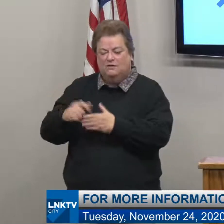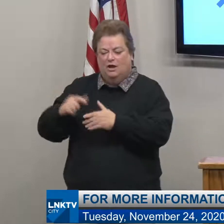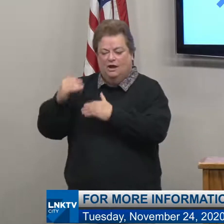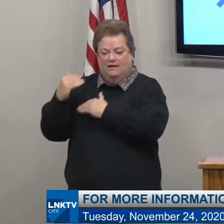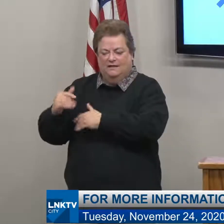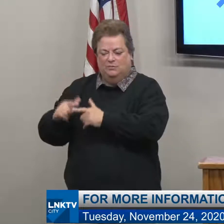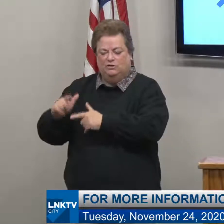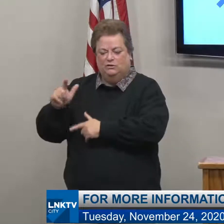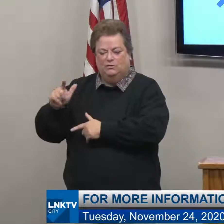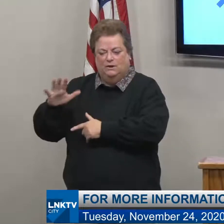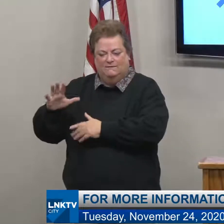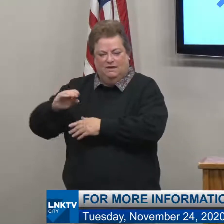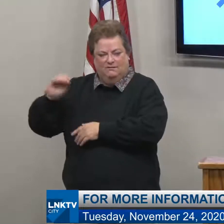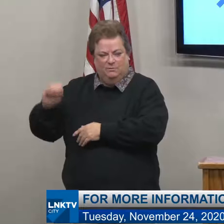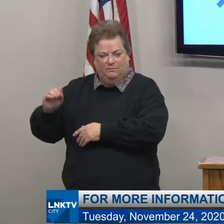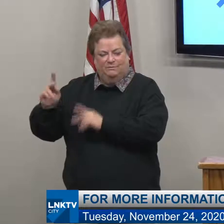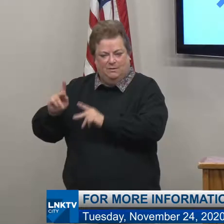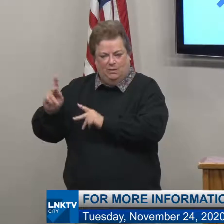than 25 people.